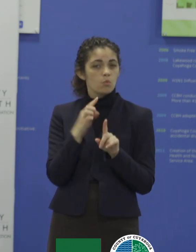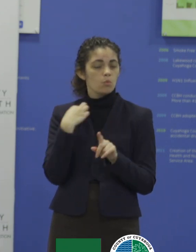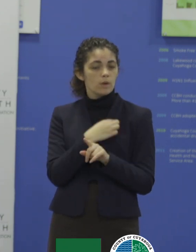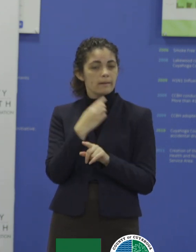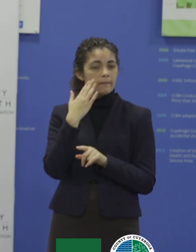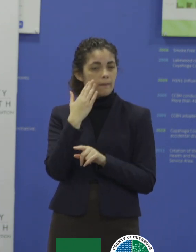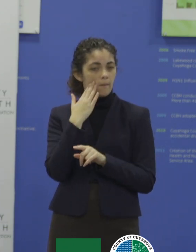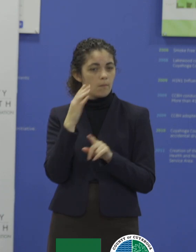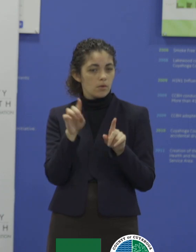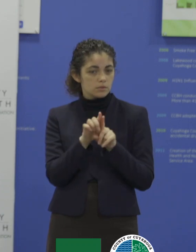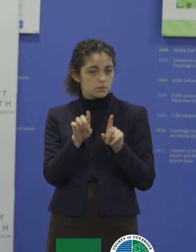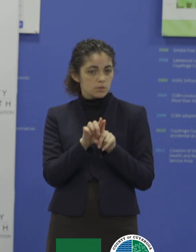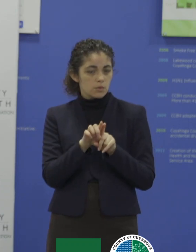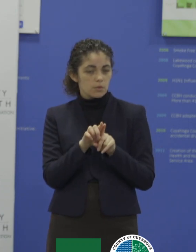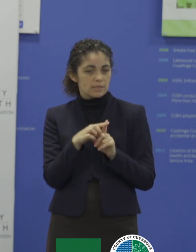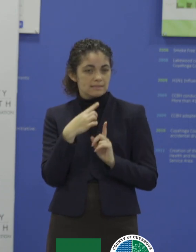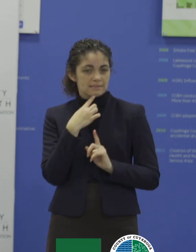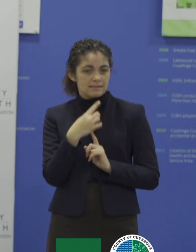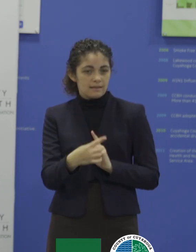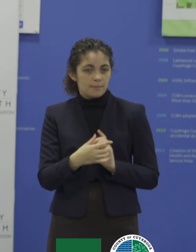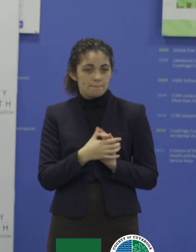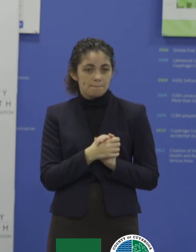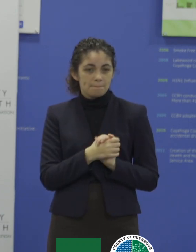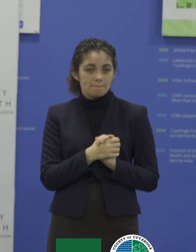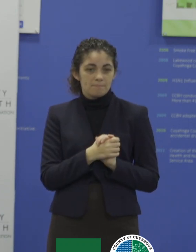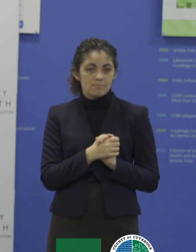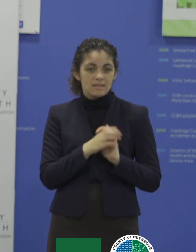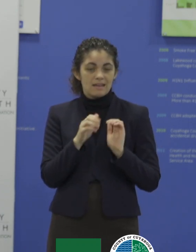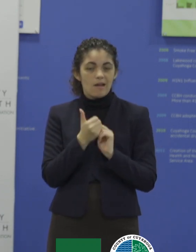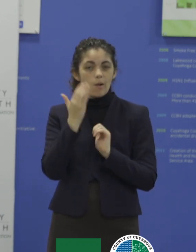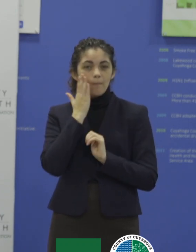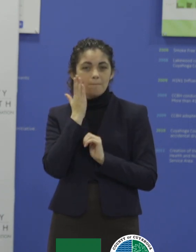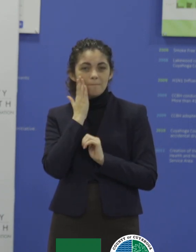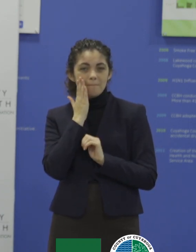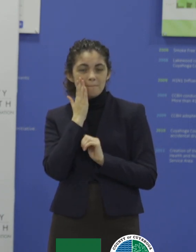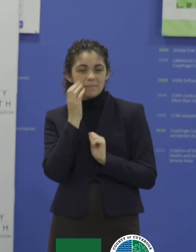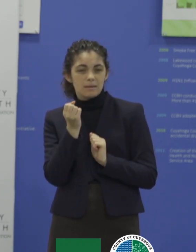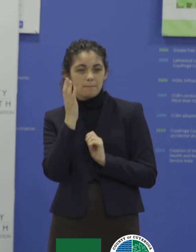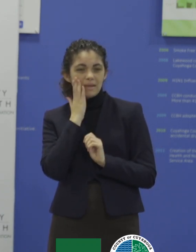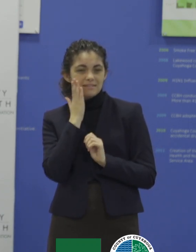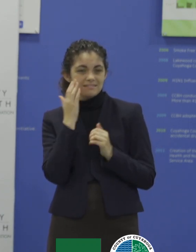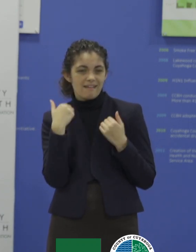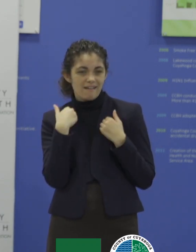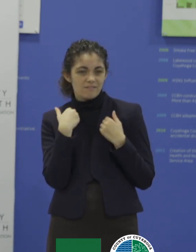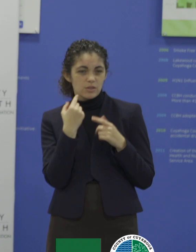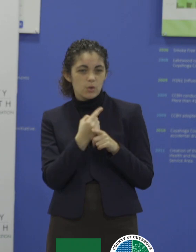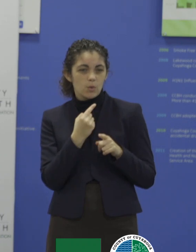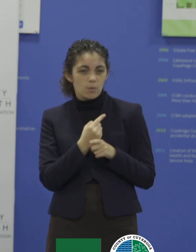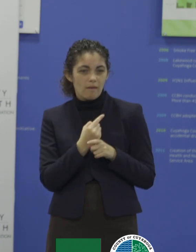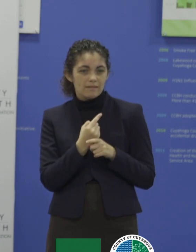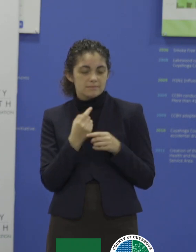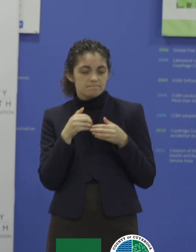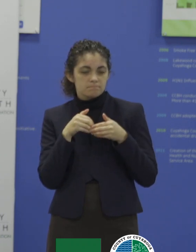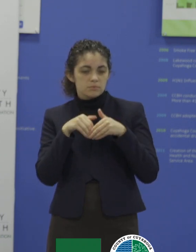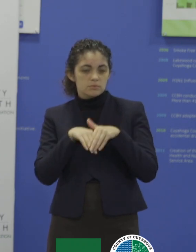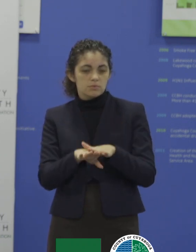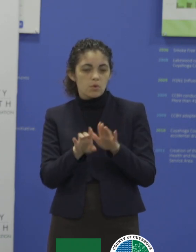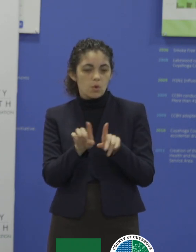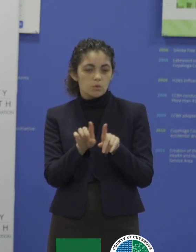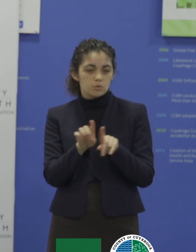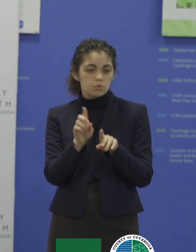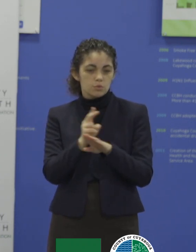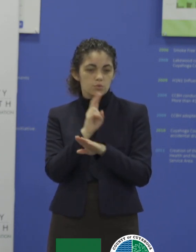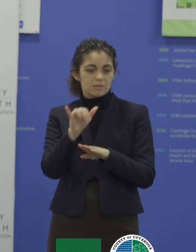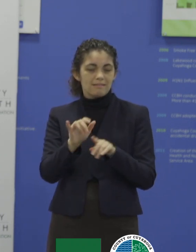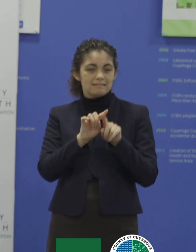assure, as Dr. Gullett described, how bed capacity is utilized in the right places, looking at surge and differences in